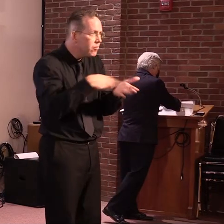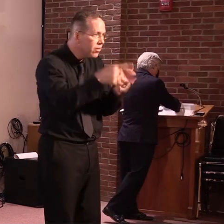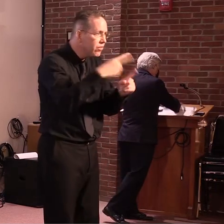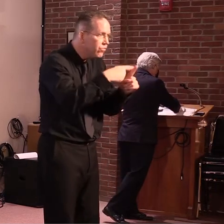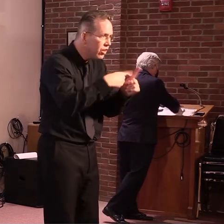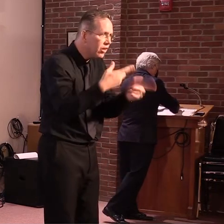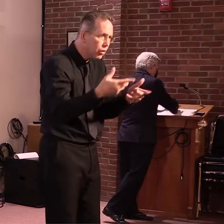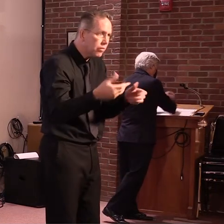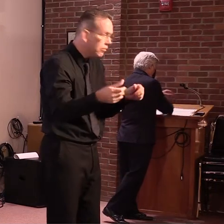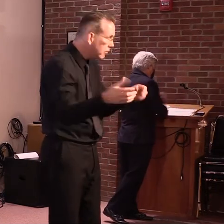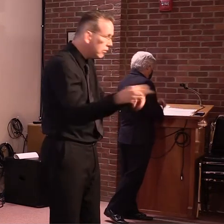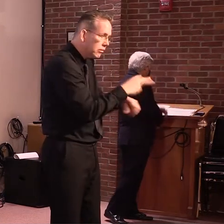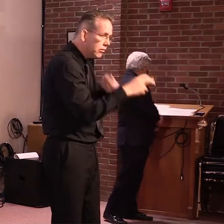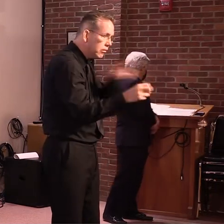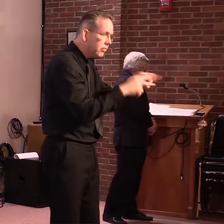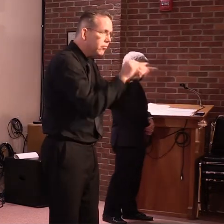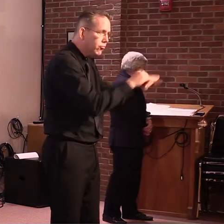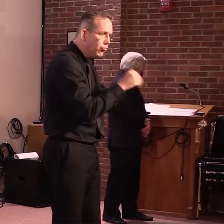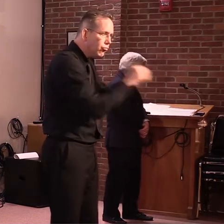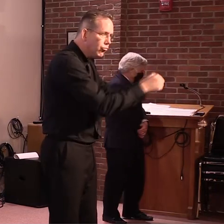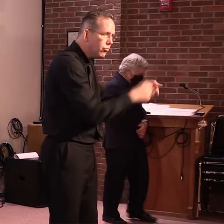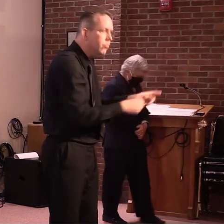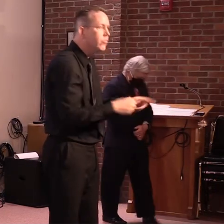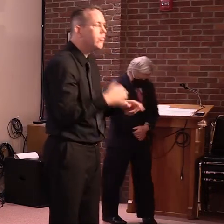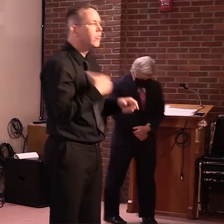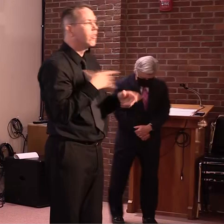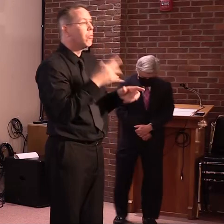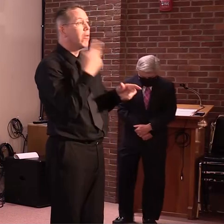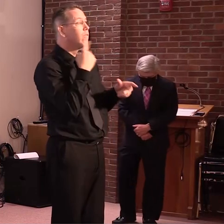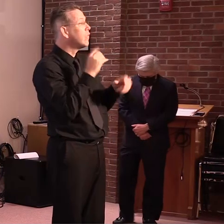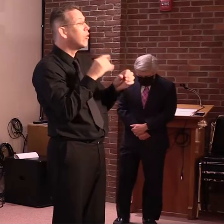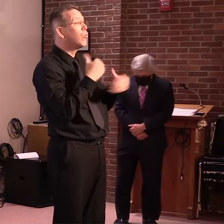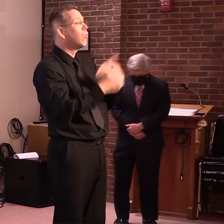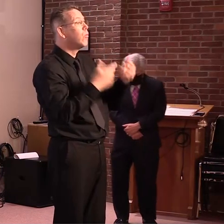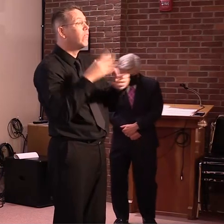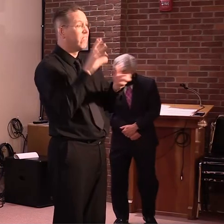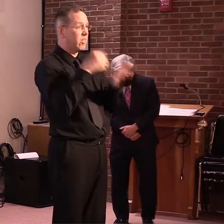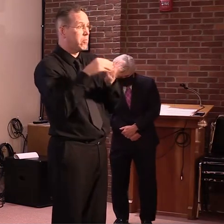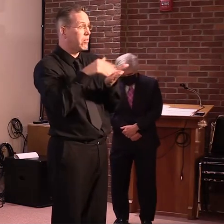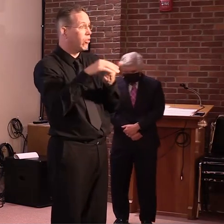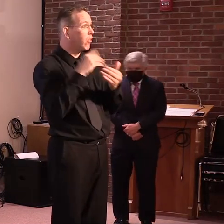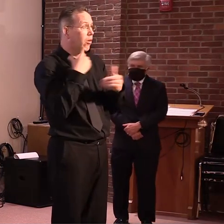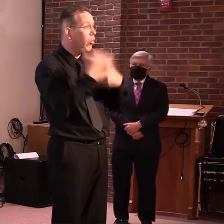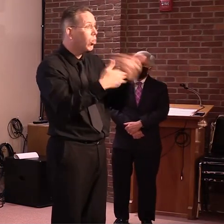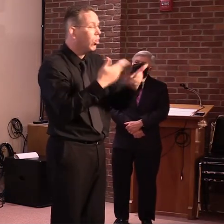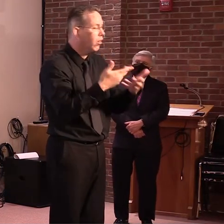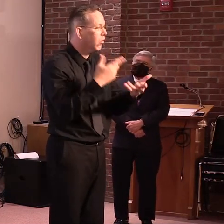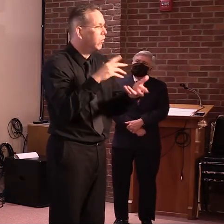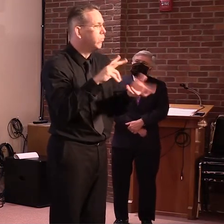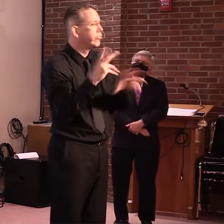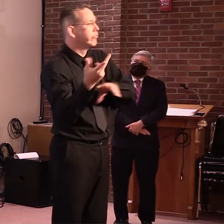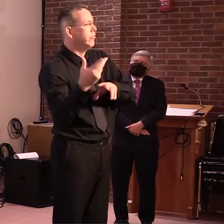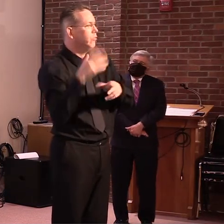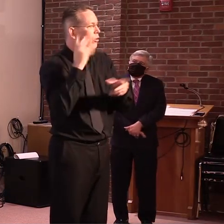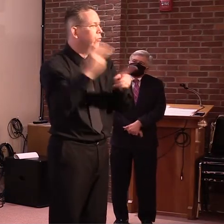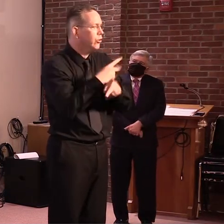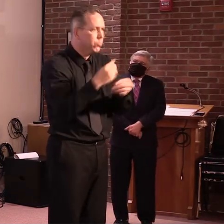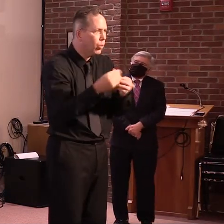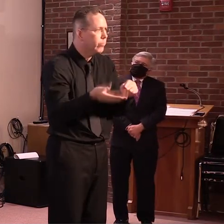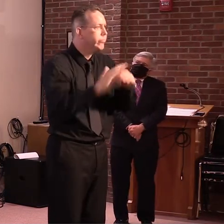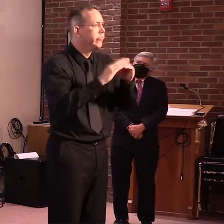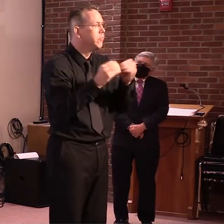doesn't exacerbate the problem later on. So this is essential that the legislature takes this